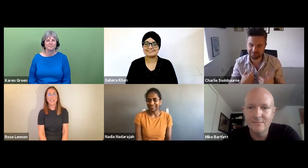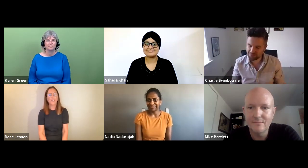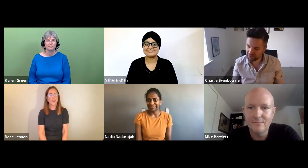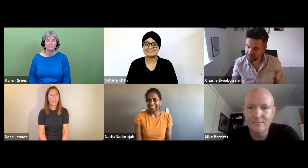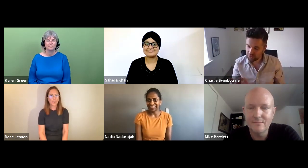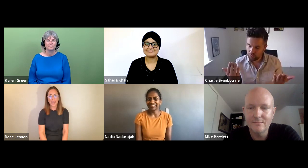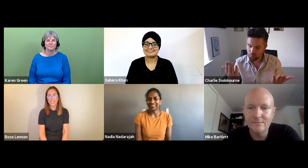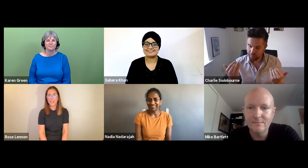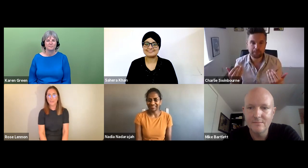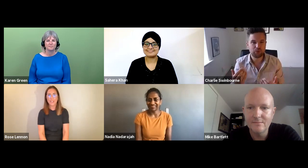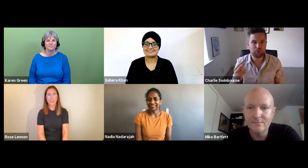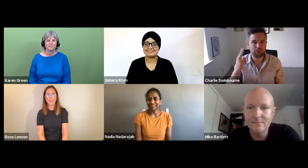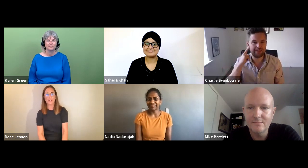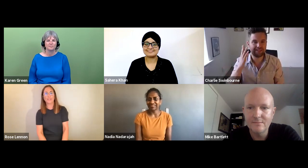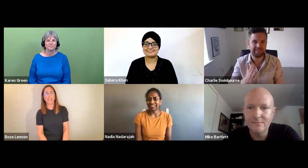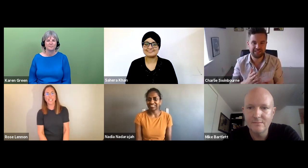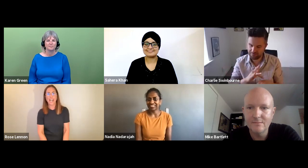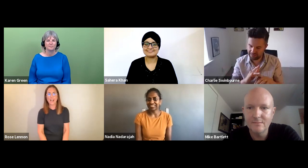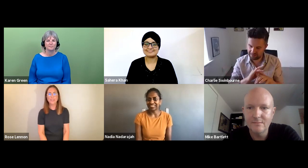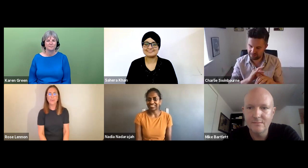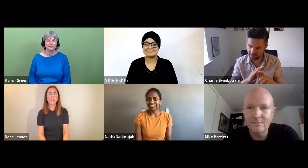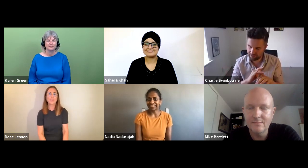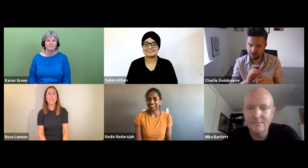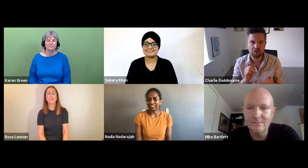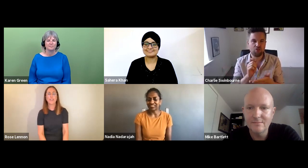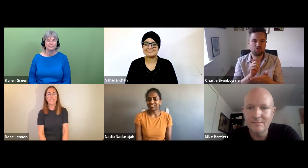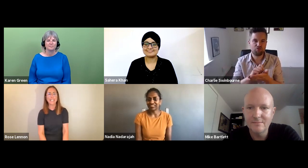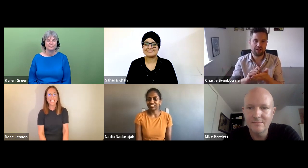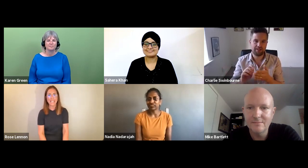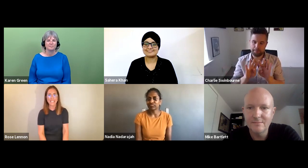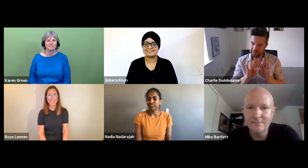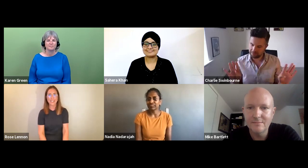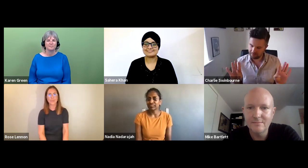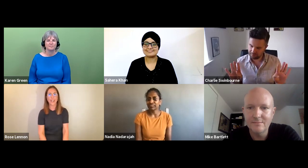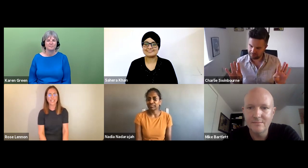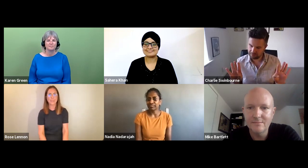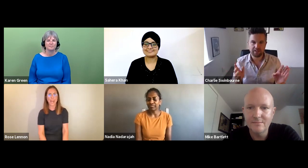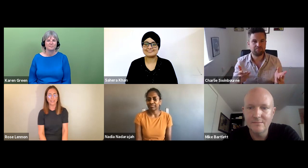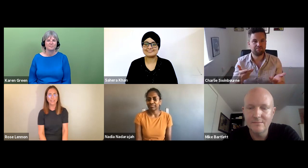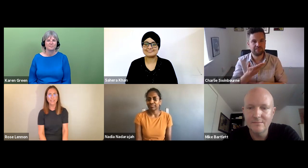So Facebook and Zoom, we're streaming on right now. Welcome to Definitely Theatre's Writers Panel.